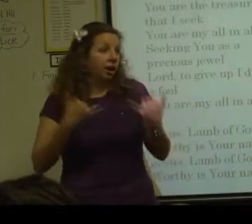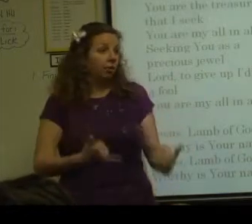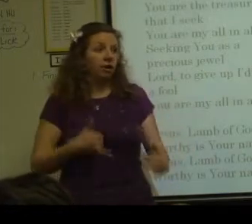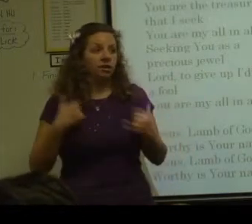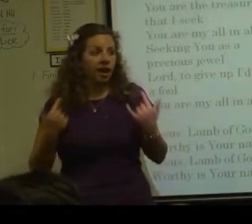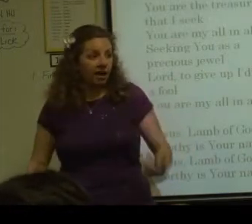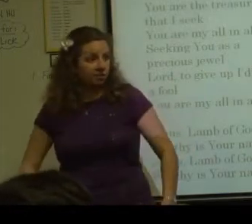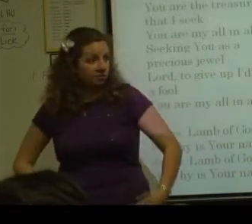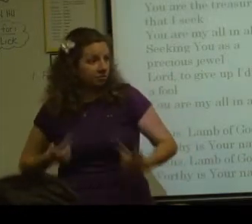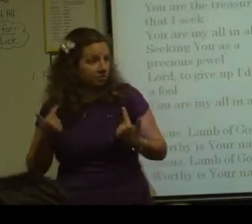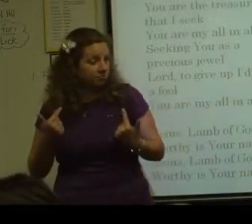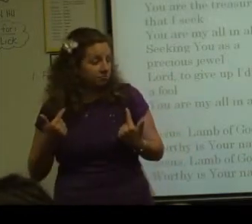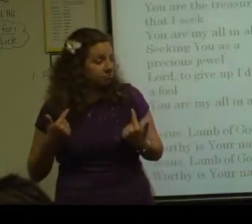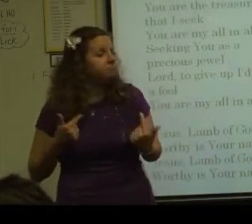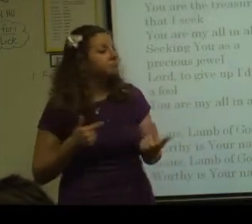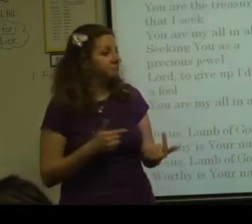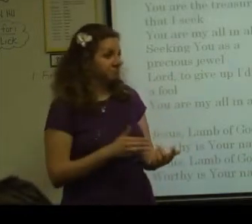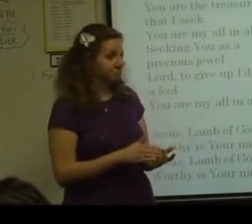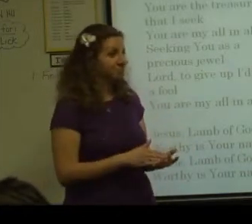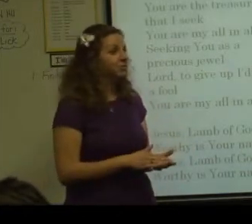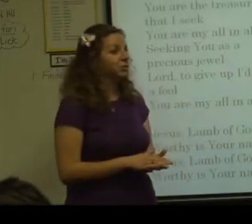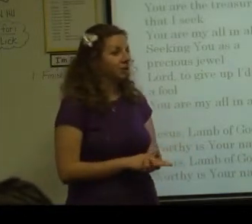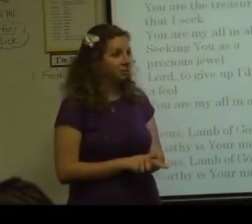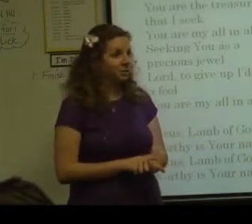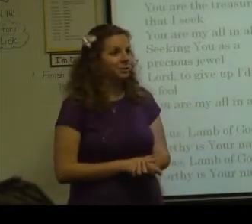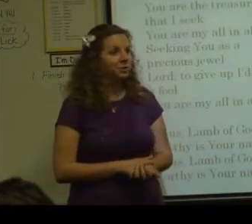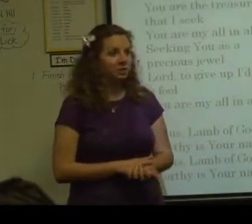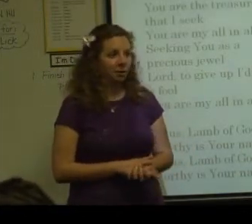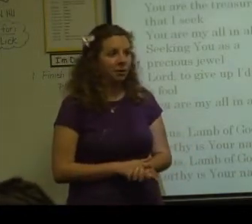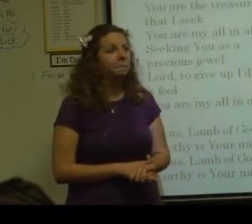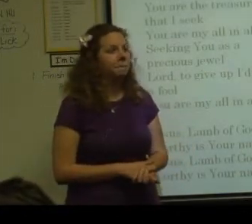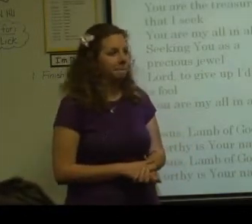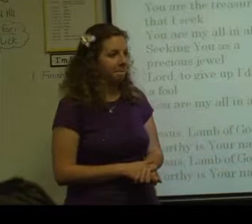now alive. There's a lot of ways you could do that one.